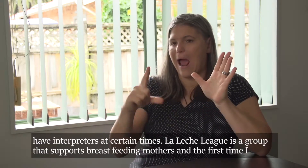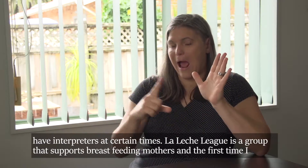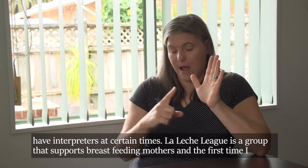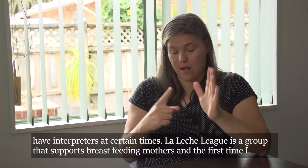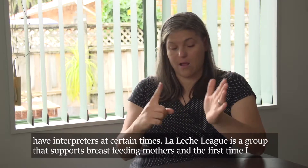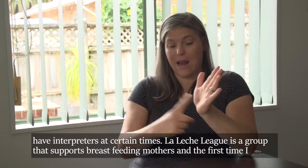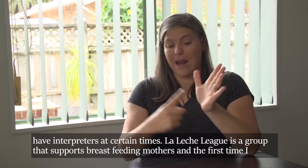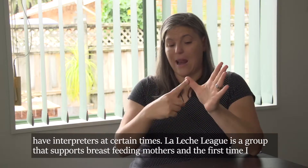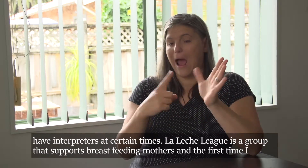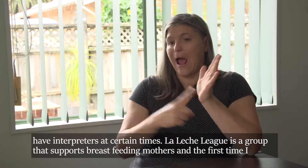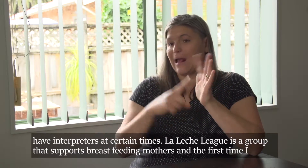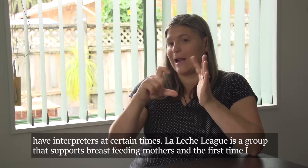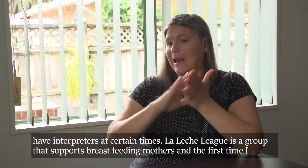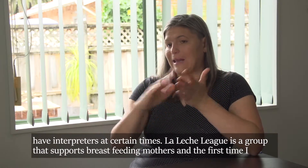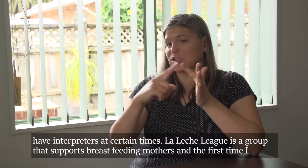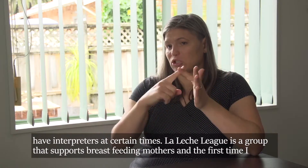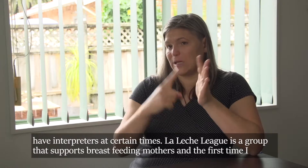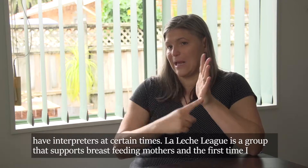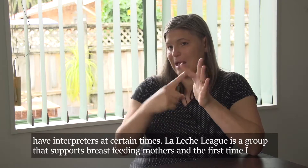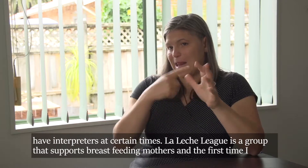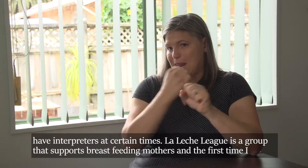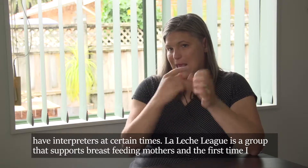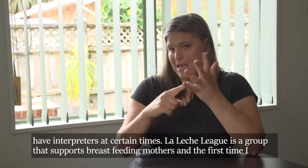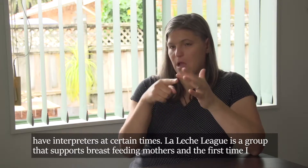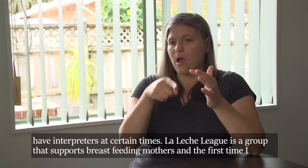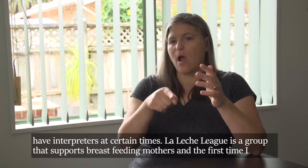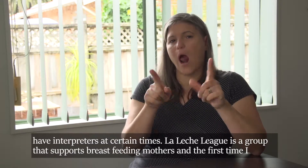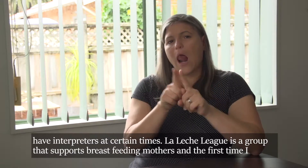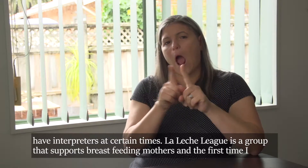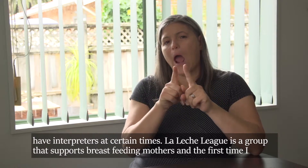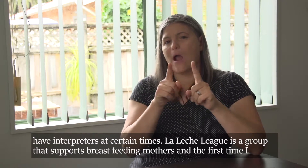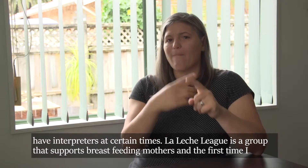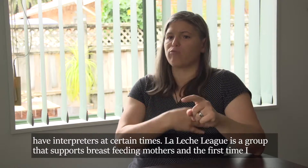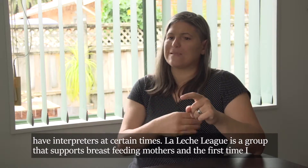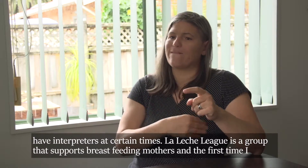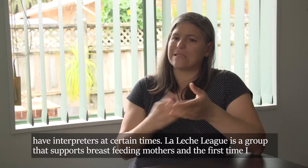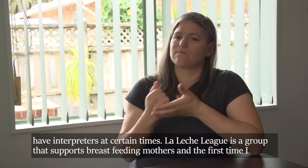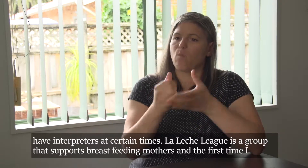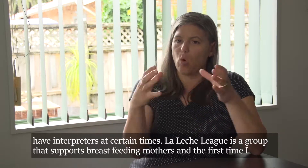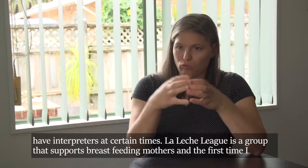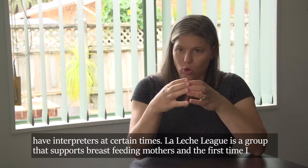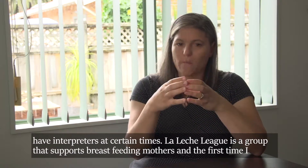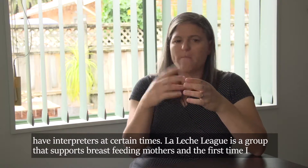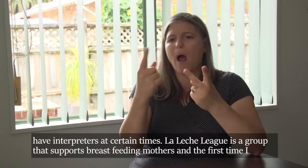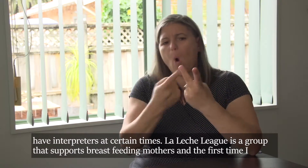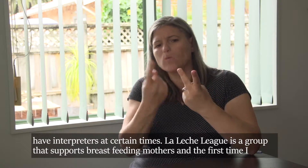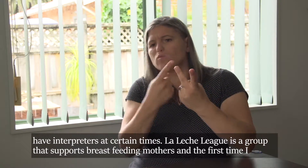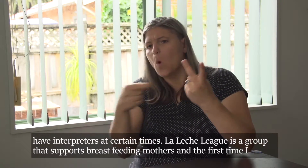certain times. La Leash League is a group that supports breastfeeding mothers,